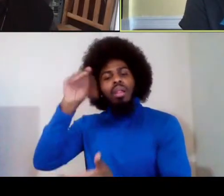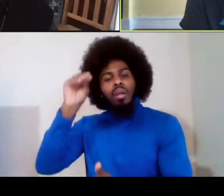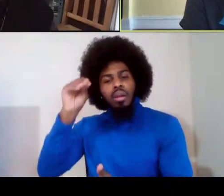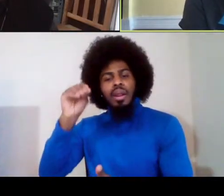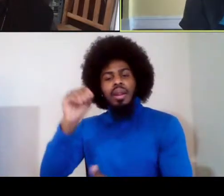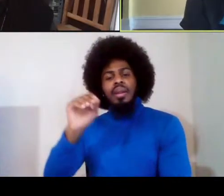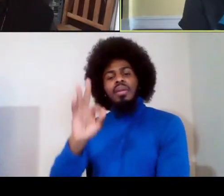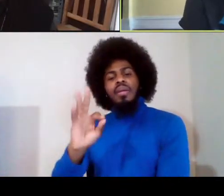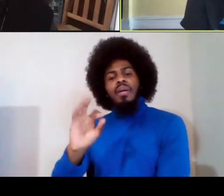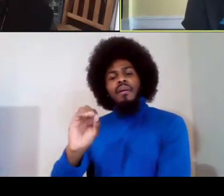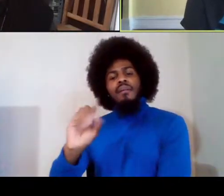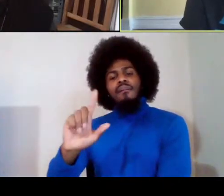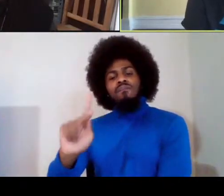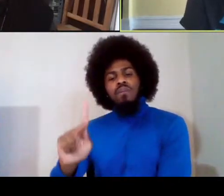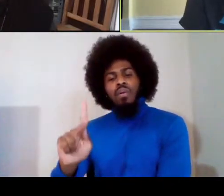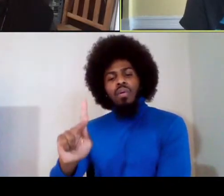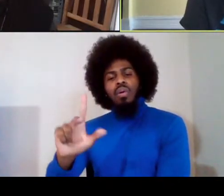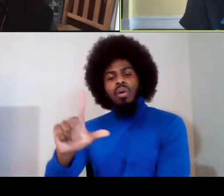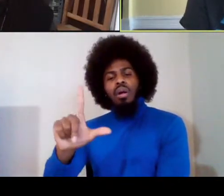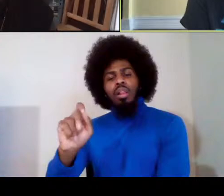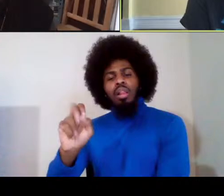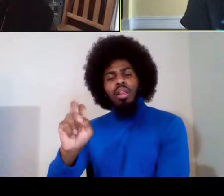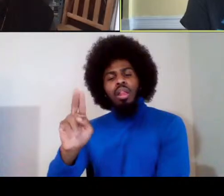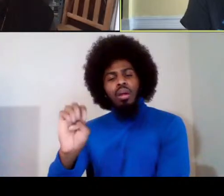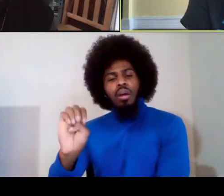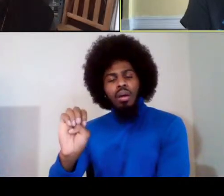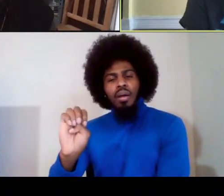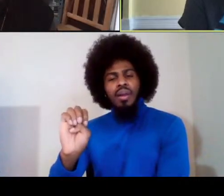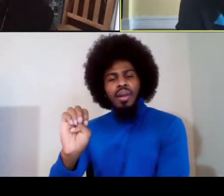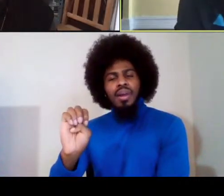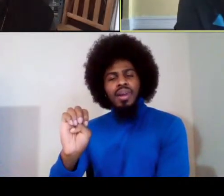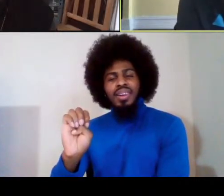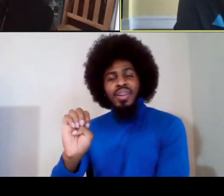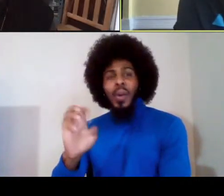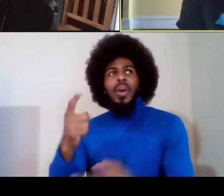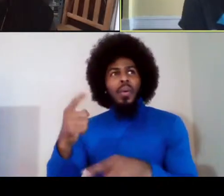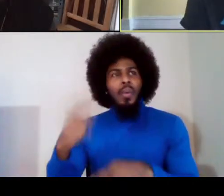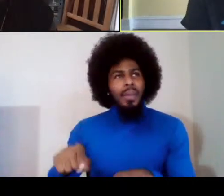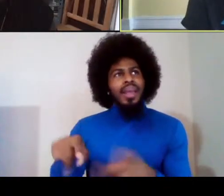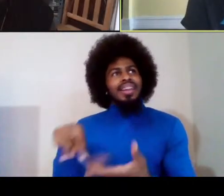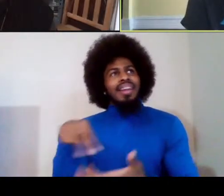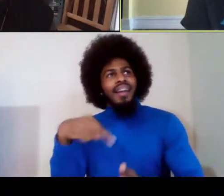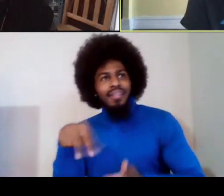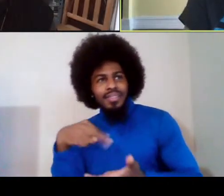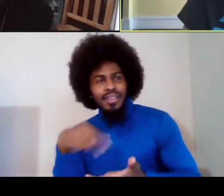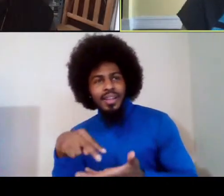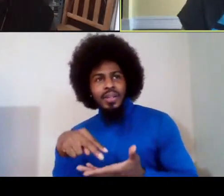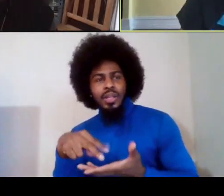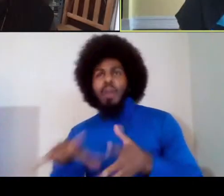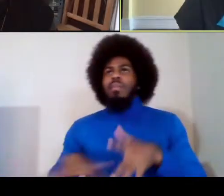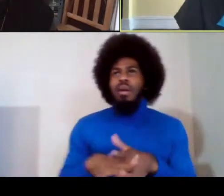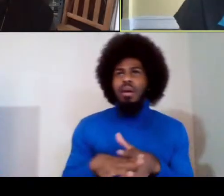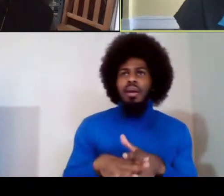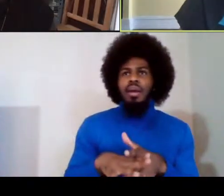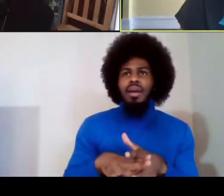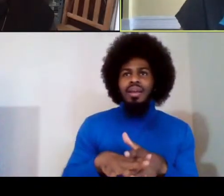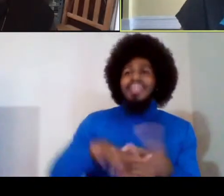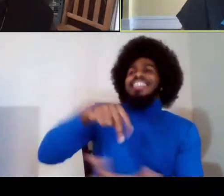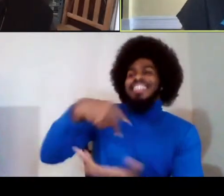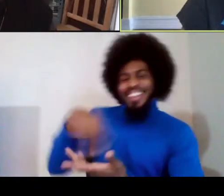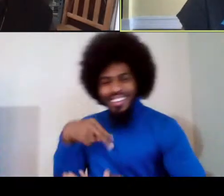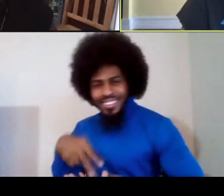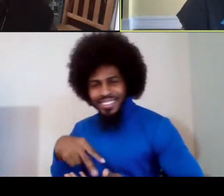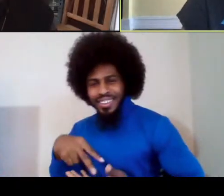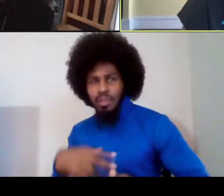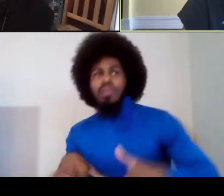be like, okay, we dancing. And then the break would hit. And I'd be like, okay, it's a break. okay, we go back. So I was like